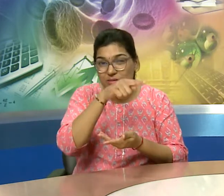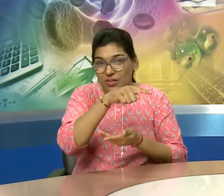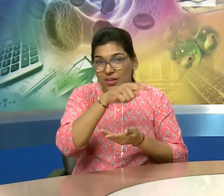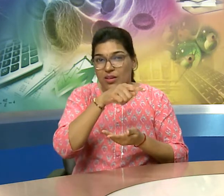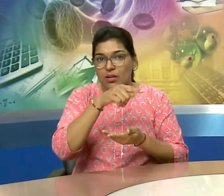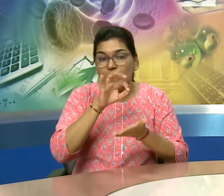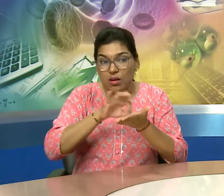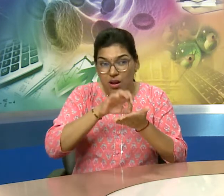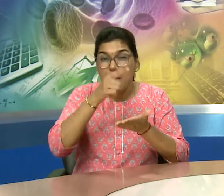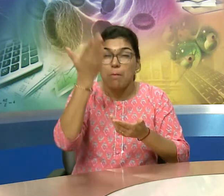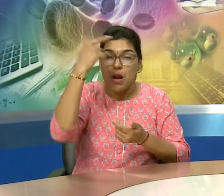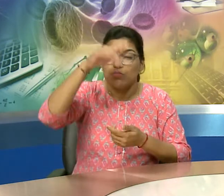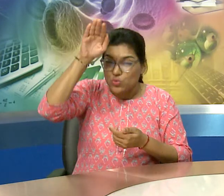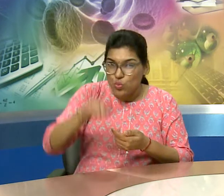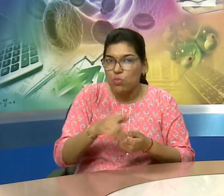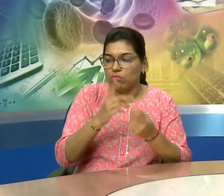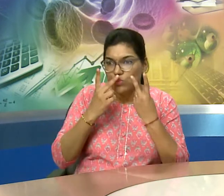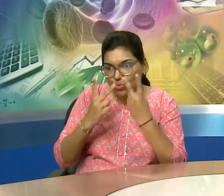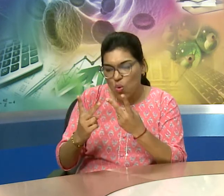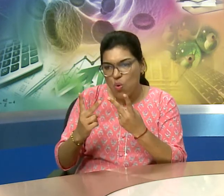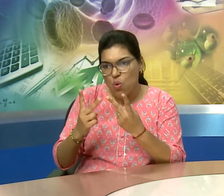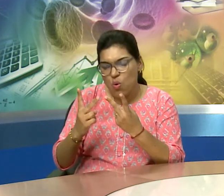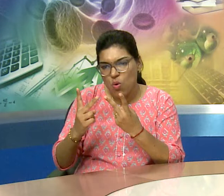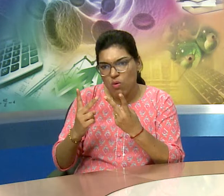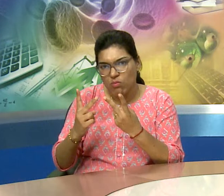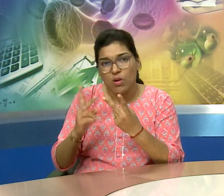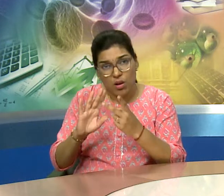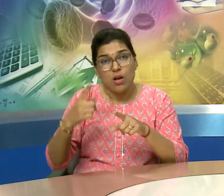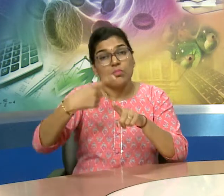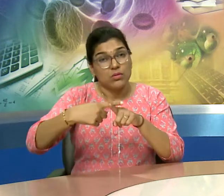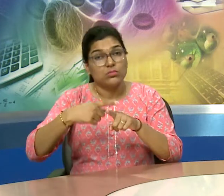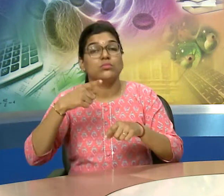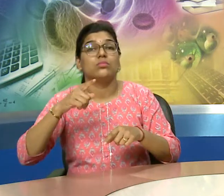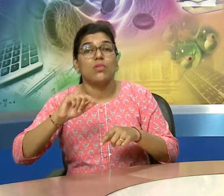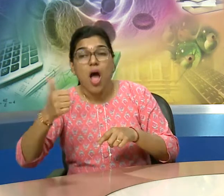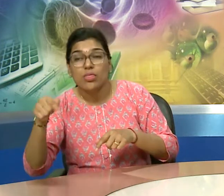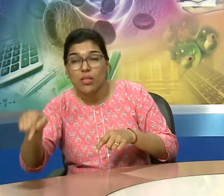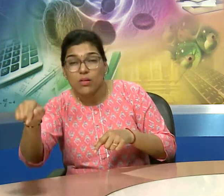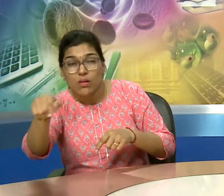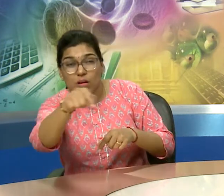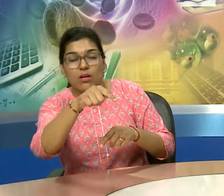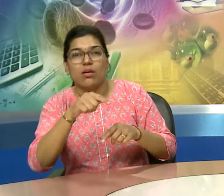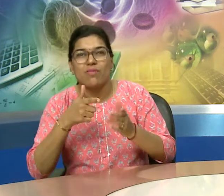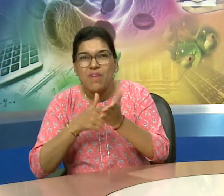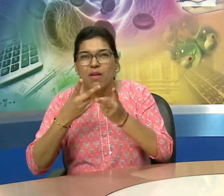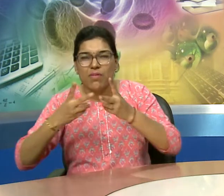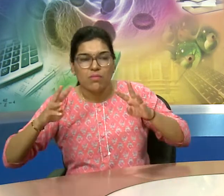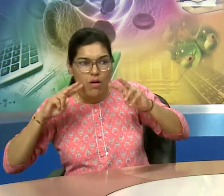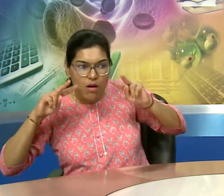The poet, because that time he was a small child, he was a young boy, so he watched the